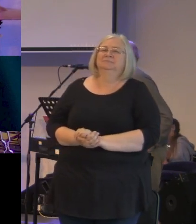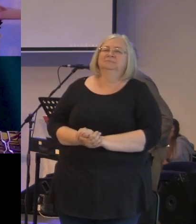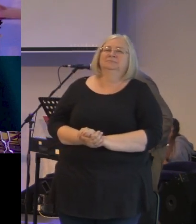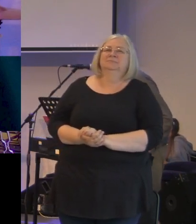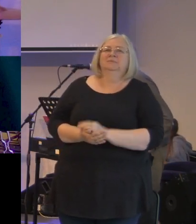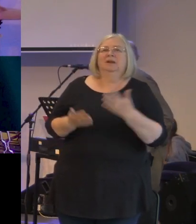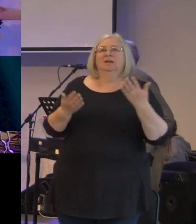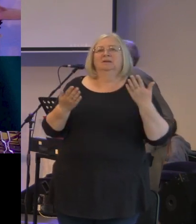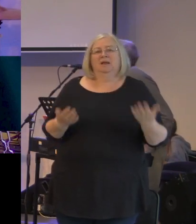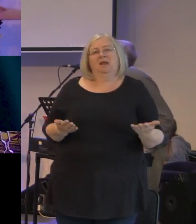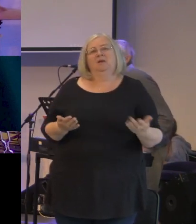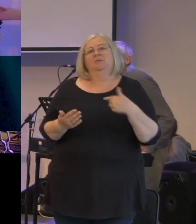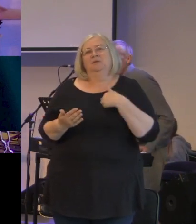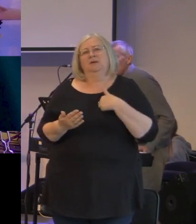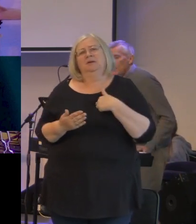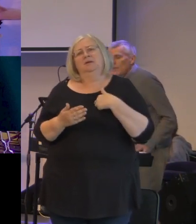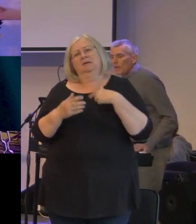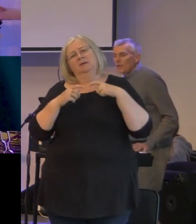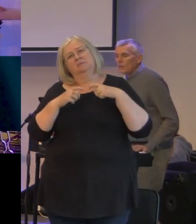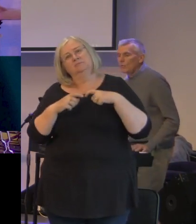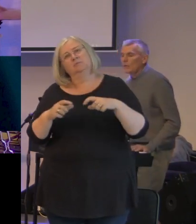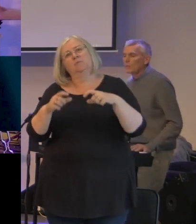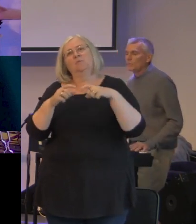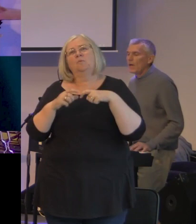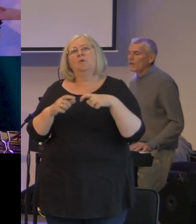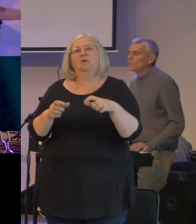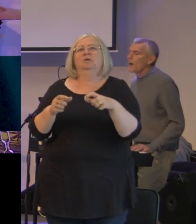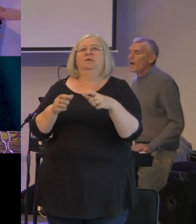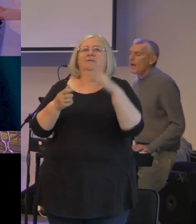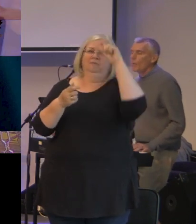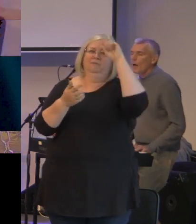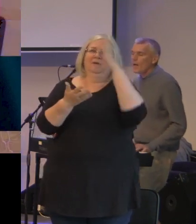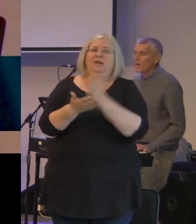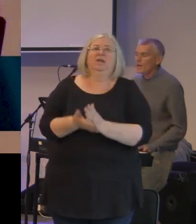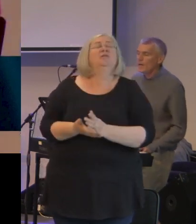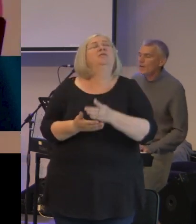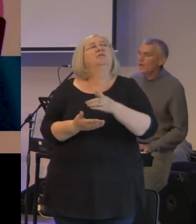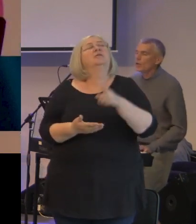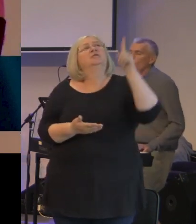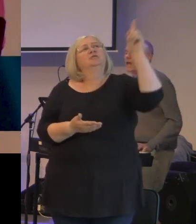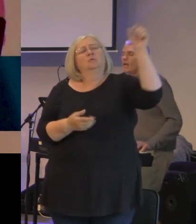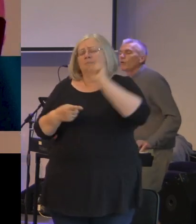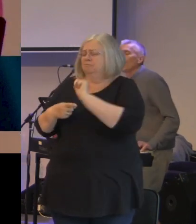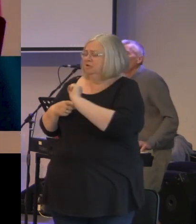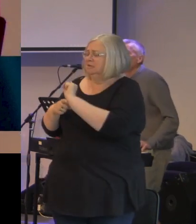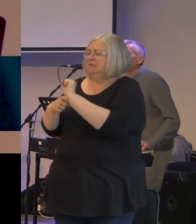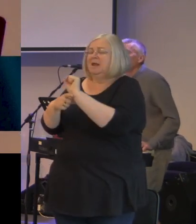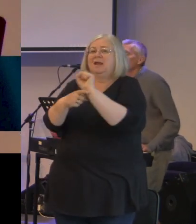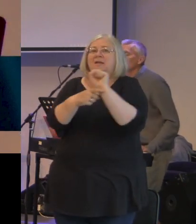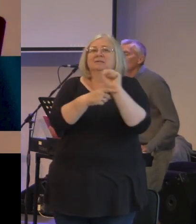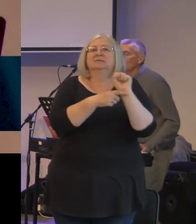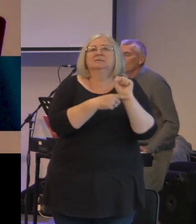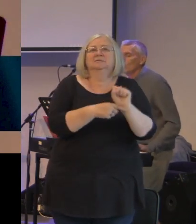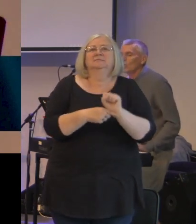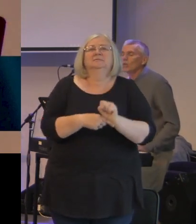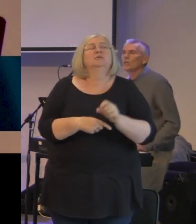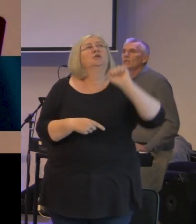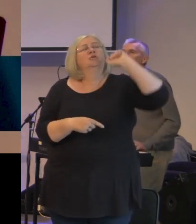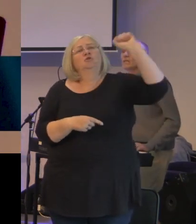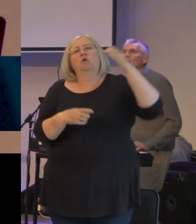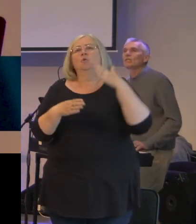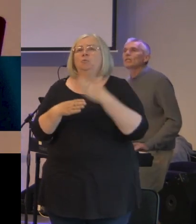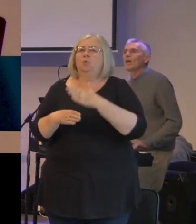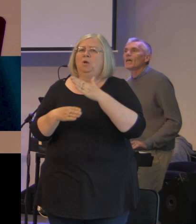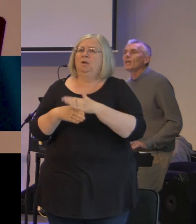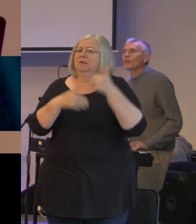it. Now I can walk in faith, you will protect my way. Your every work is good,